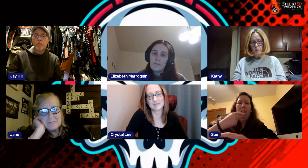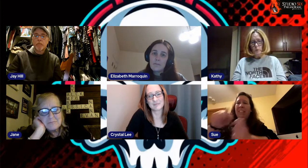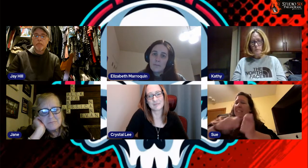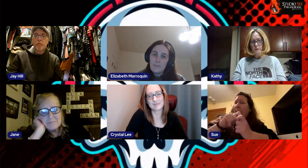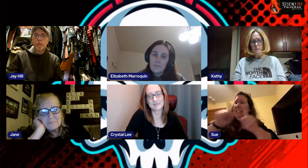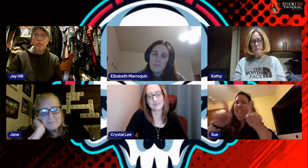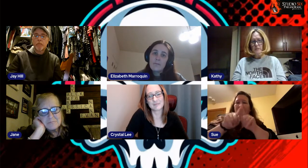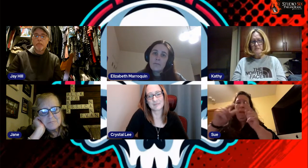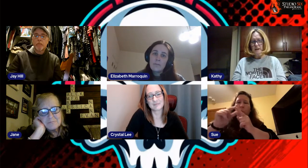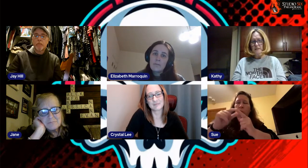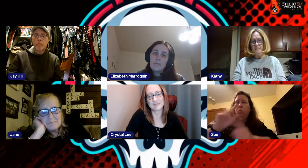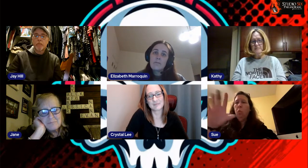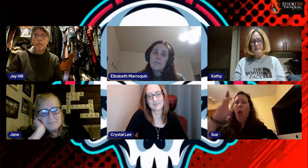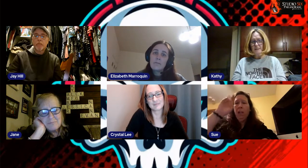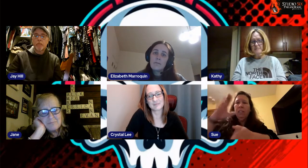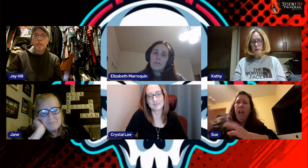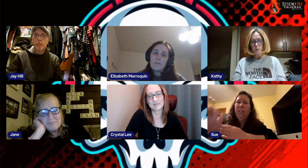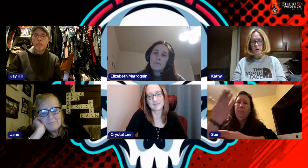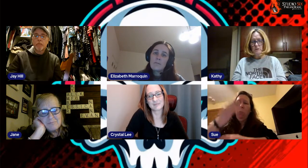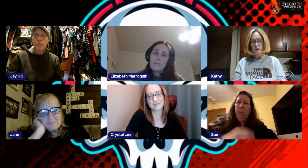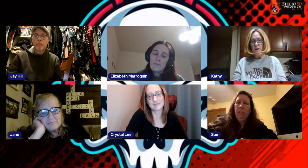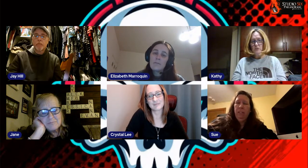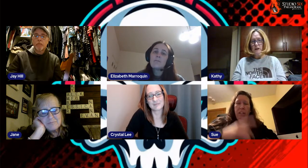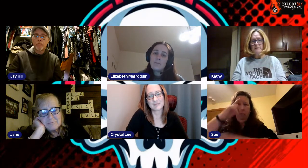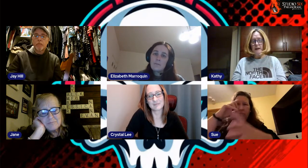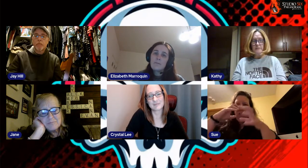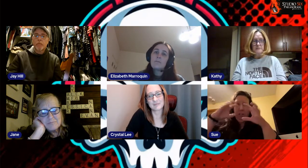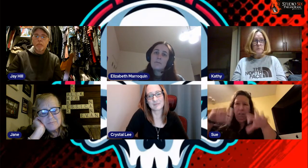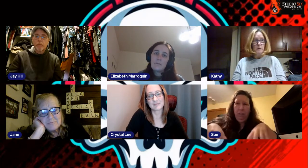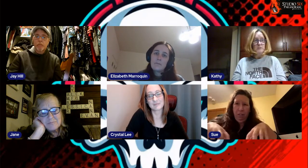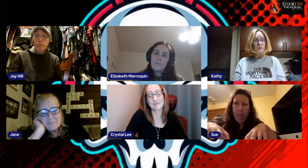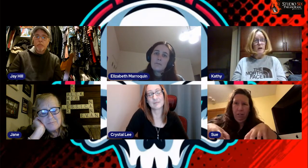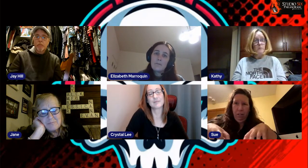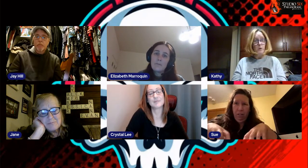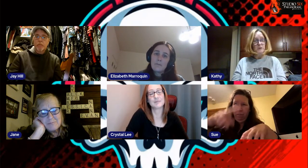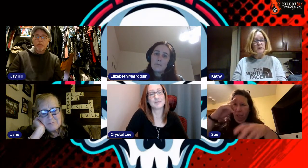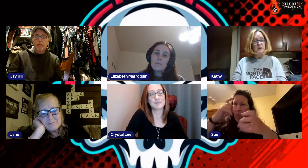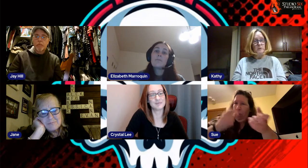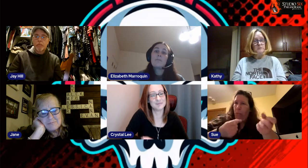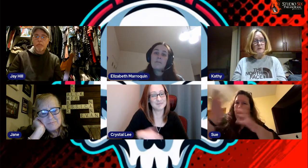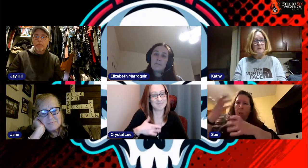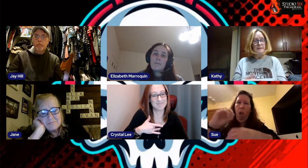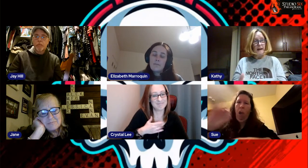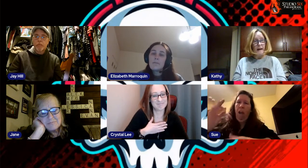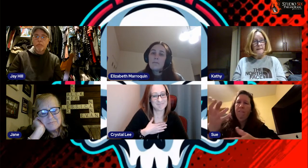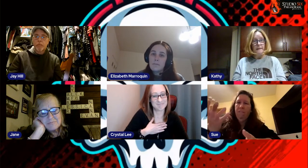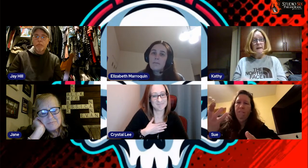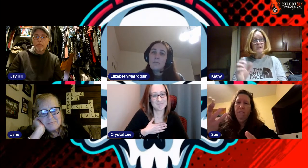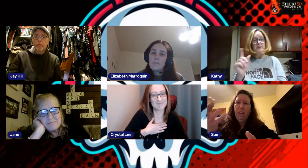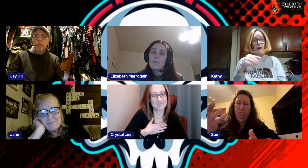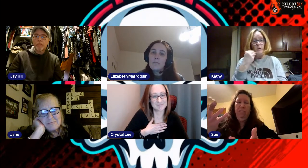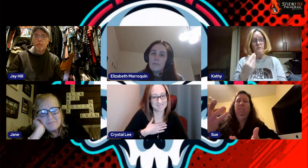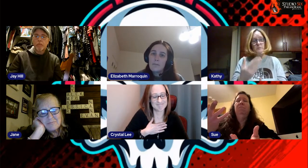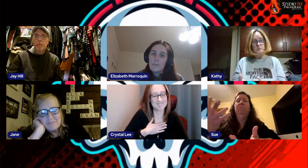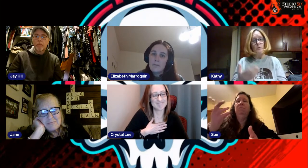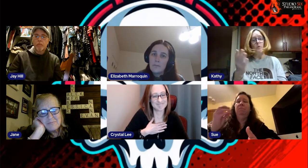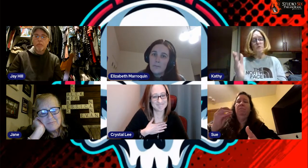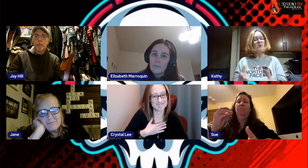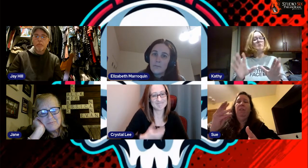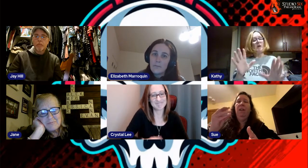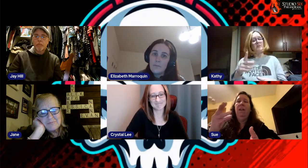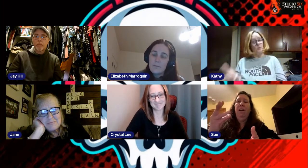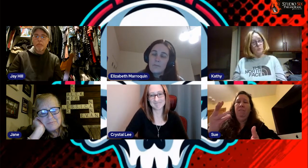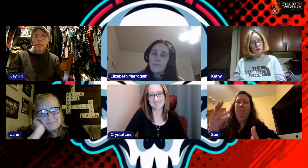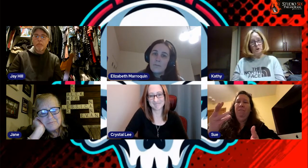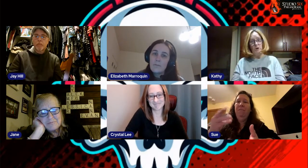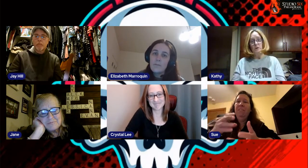from school. My mother said the exact same word. Your uncle died this morning. So that morning she knew somebody died, and she got home from school, and